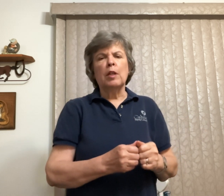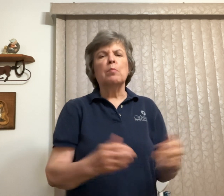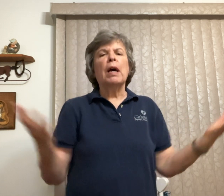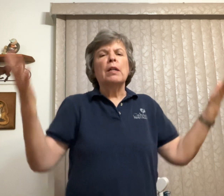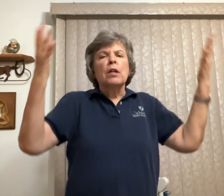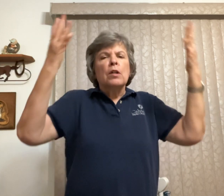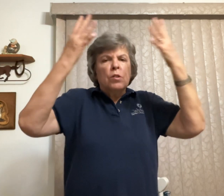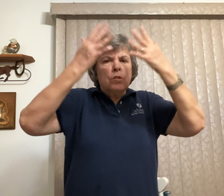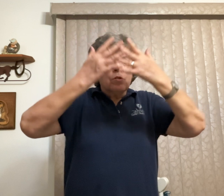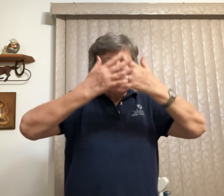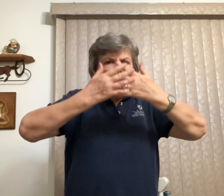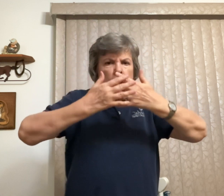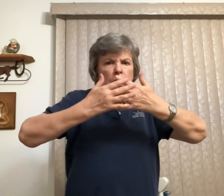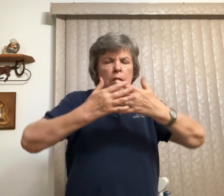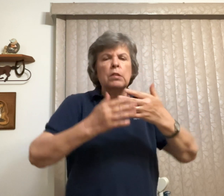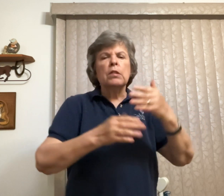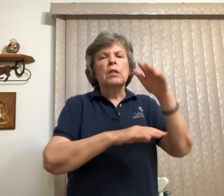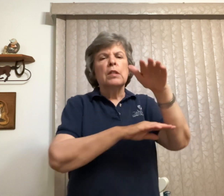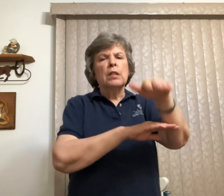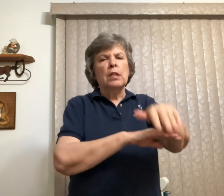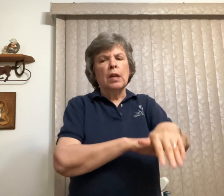about darkest night.